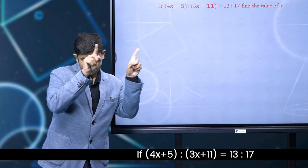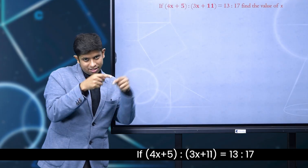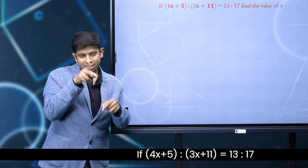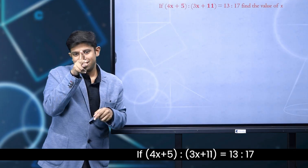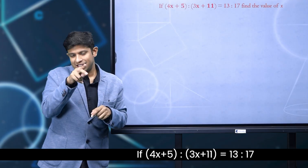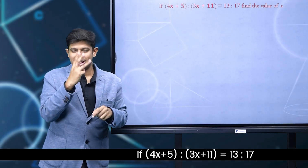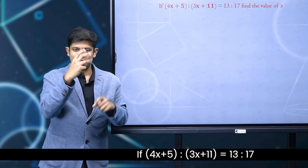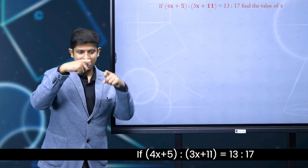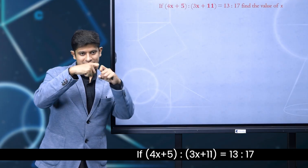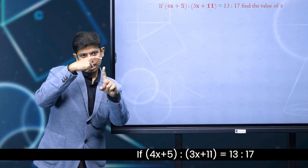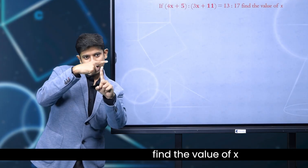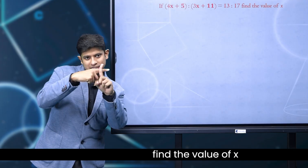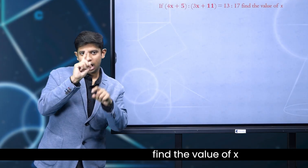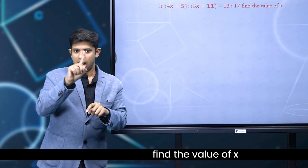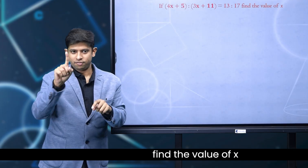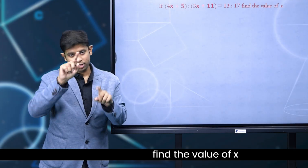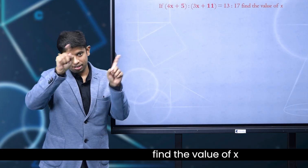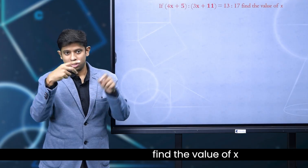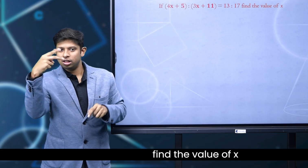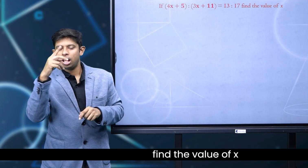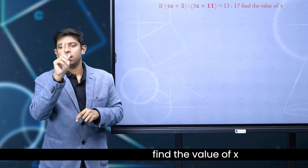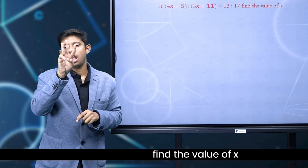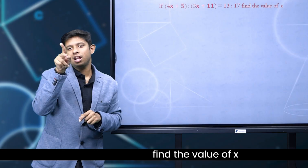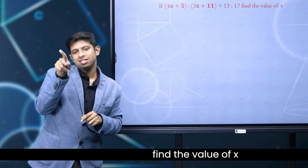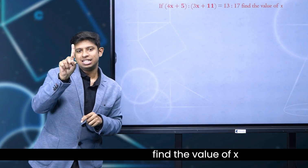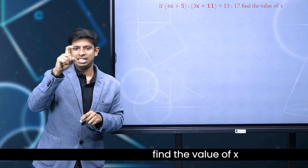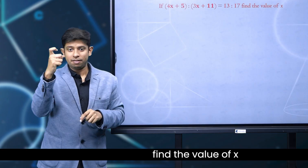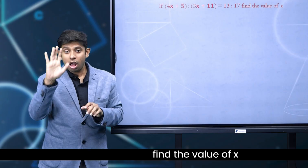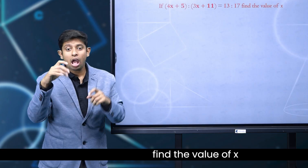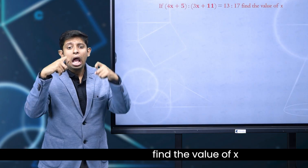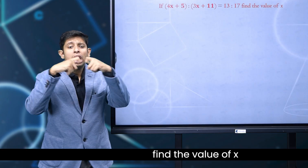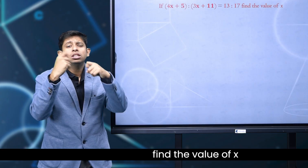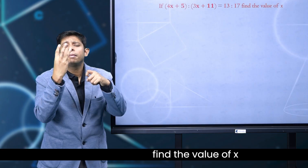to 13:17, find the value of x.